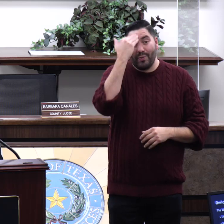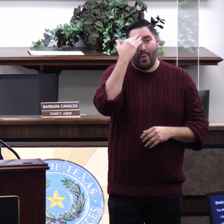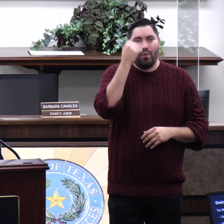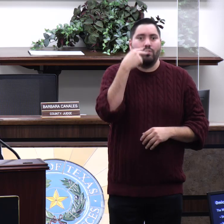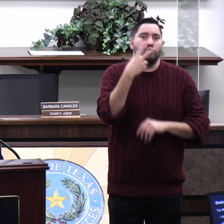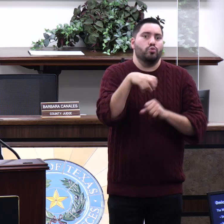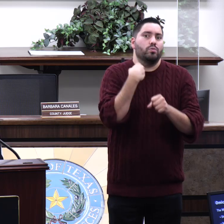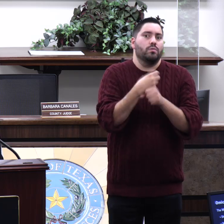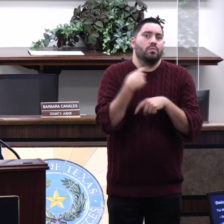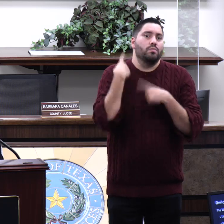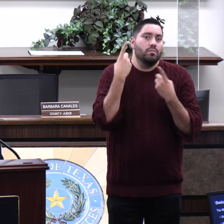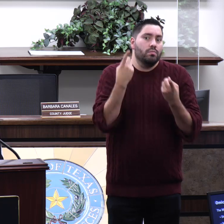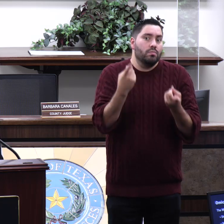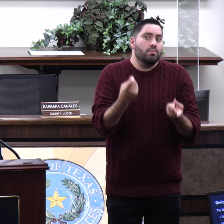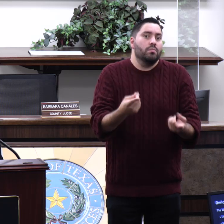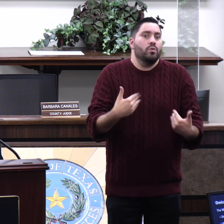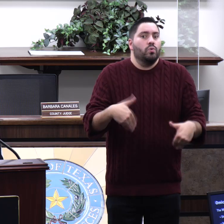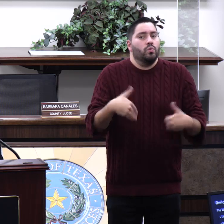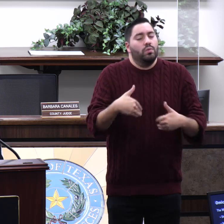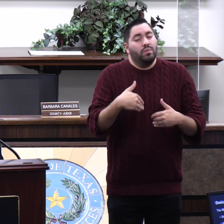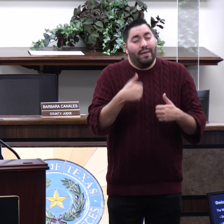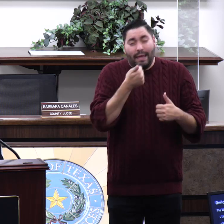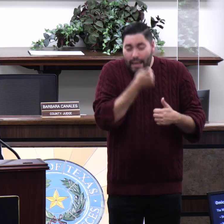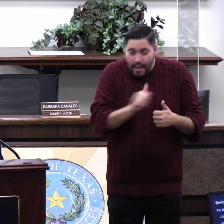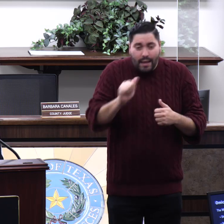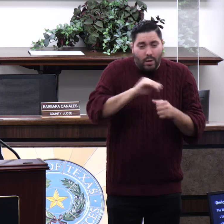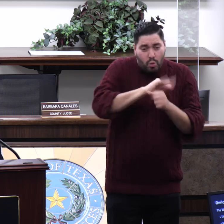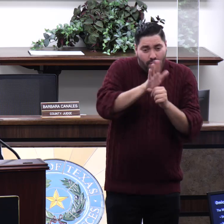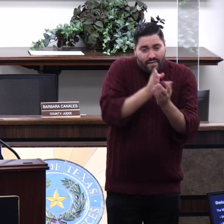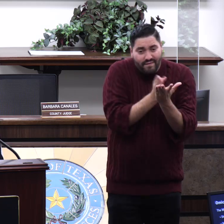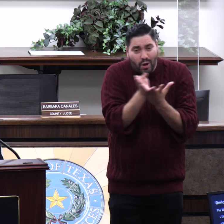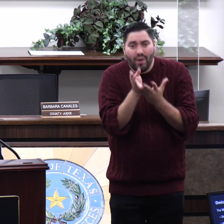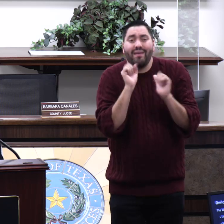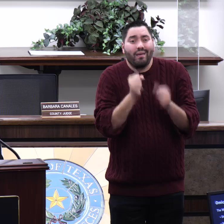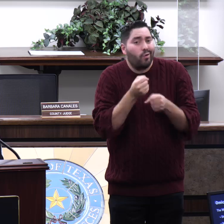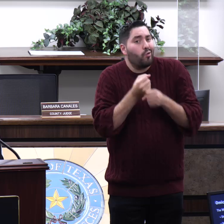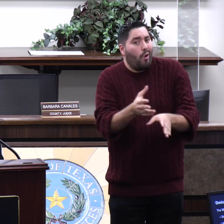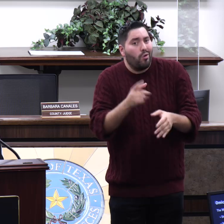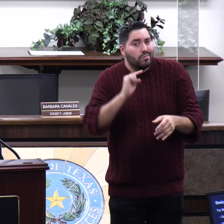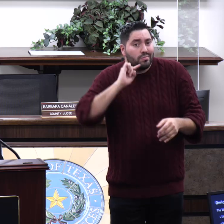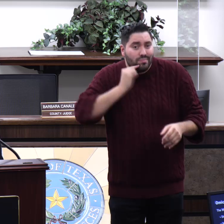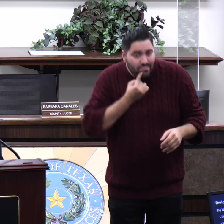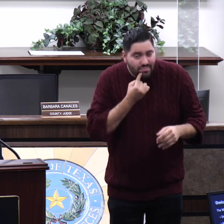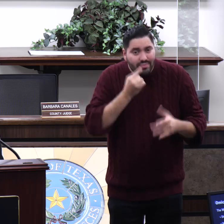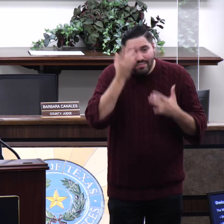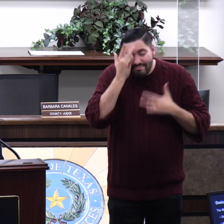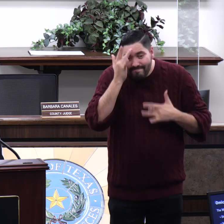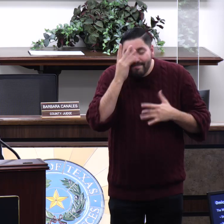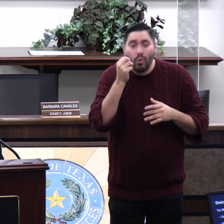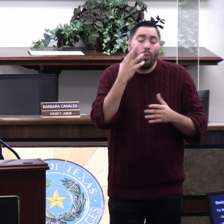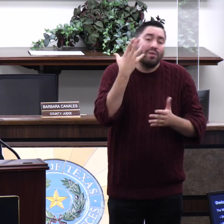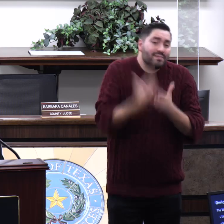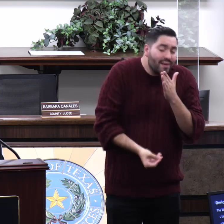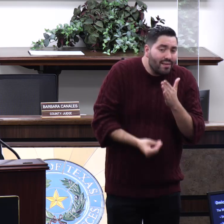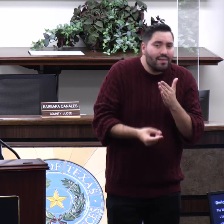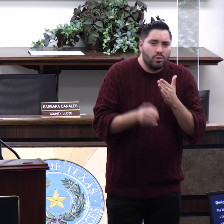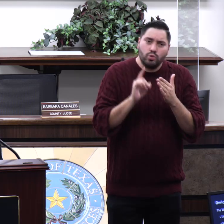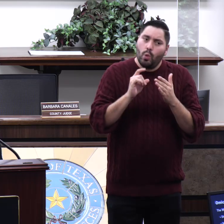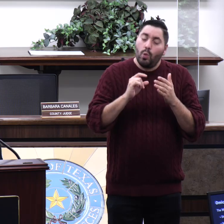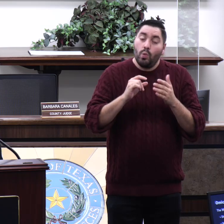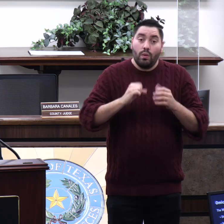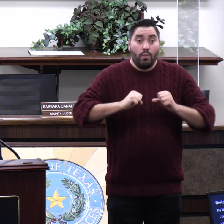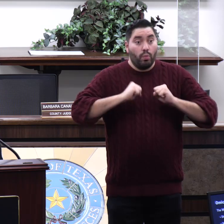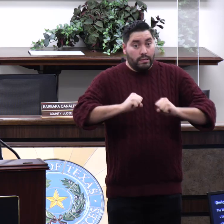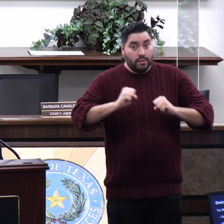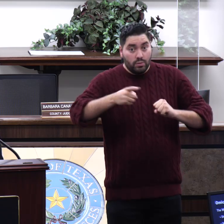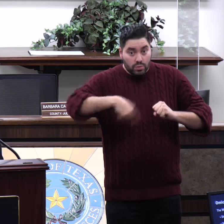now, any variant of COVID-19 can cause serious illness or death, and preventative measures are key to